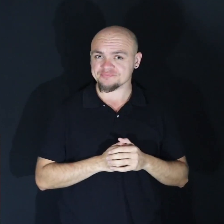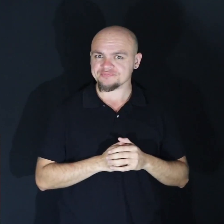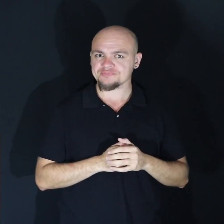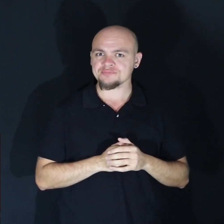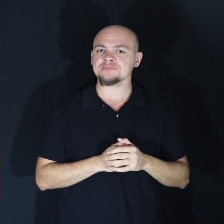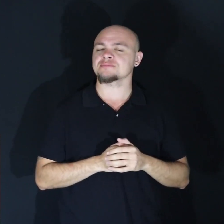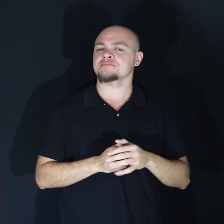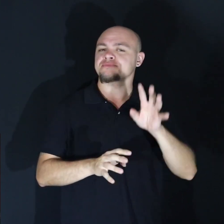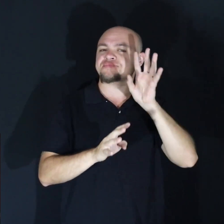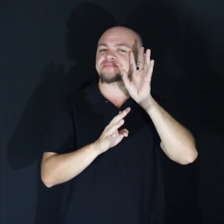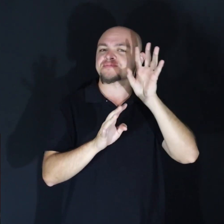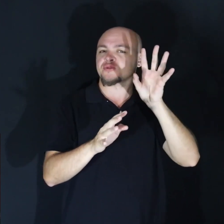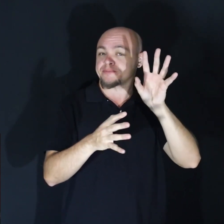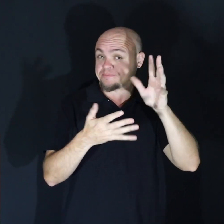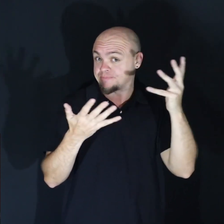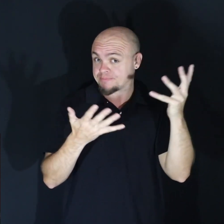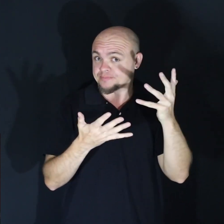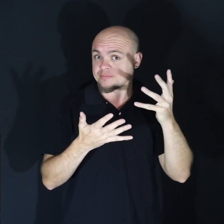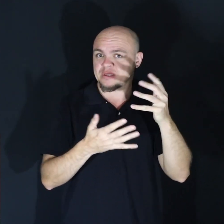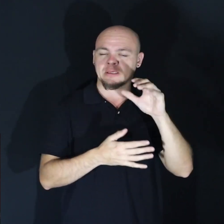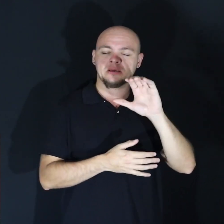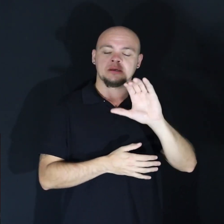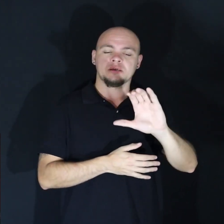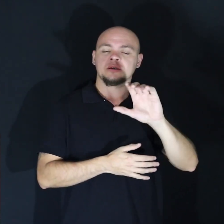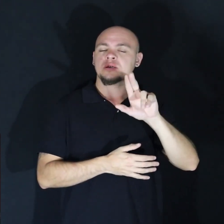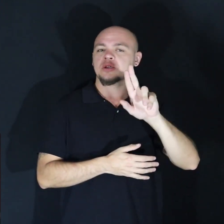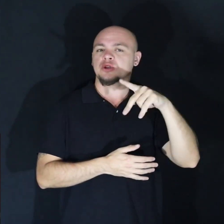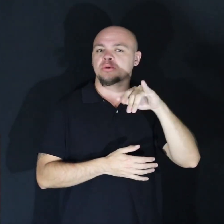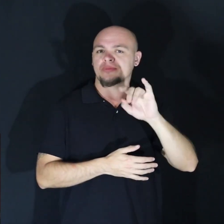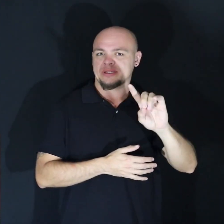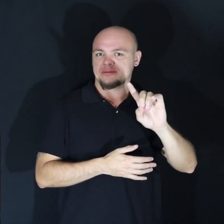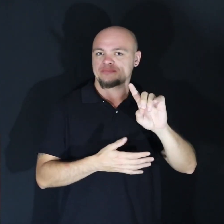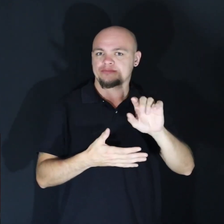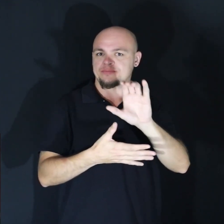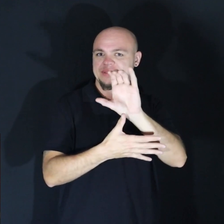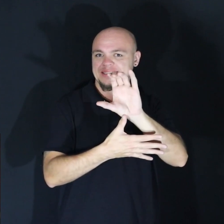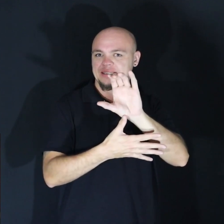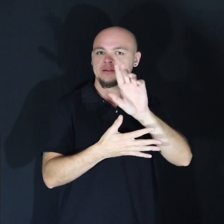I created the Cupid factor,